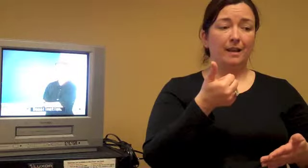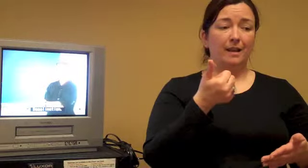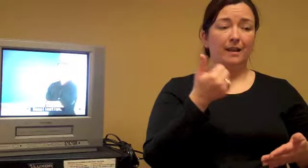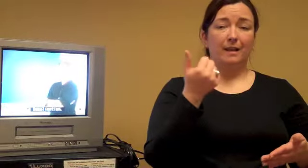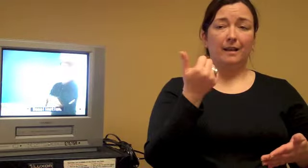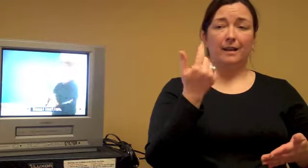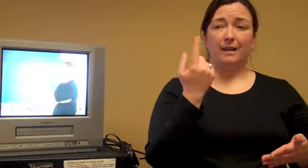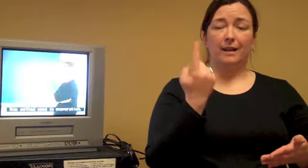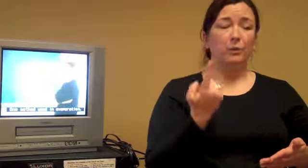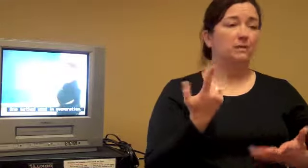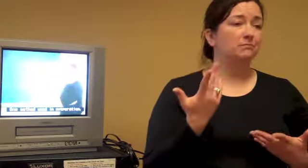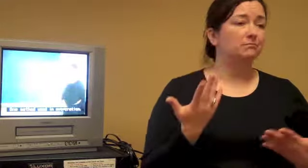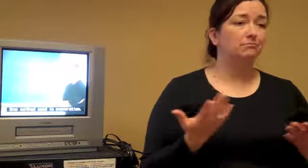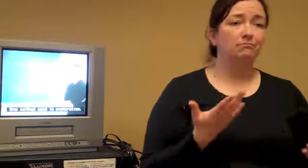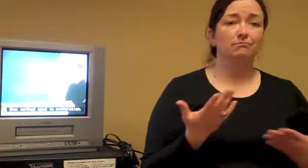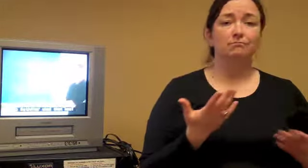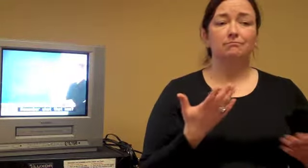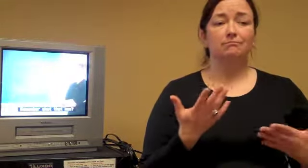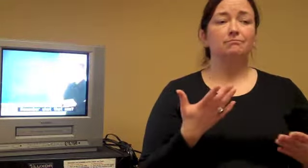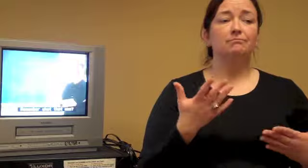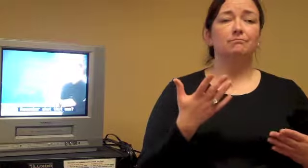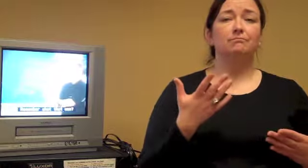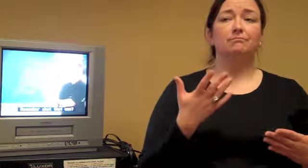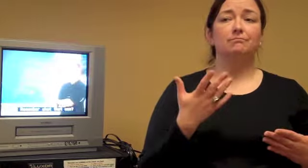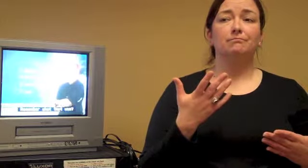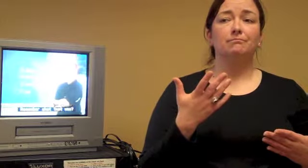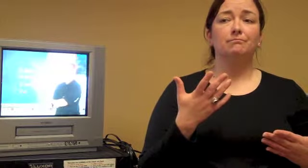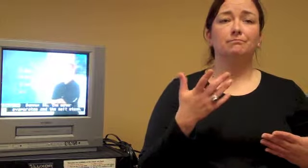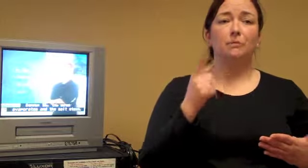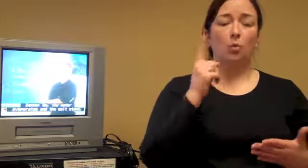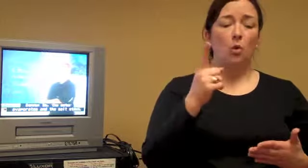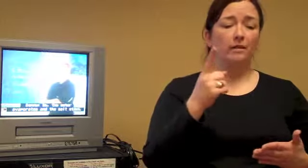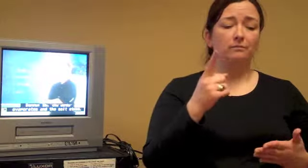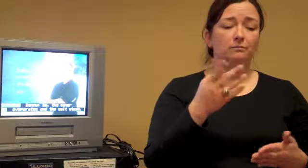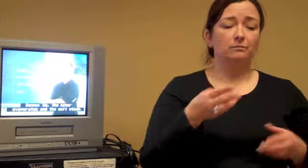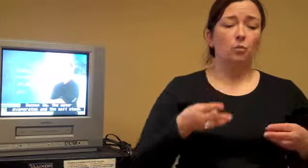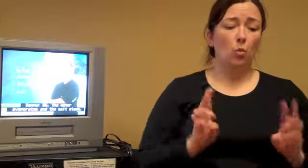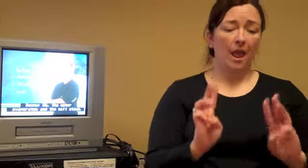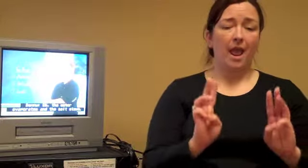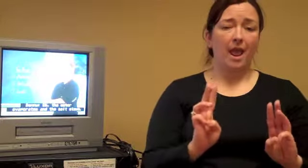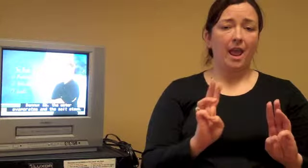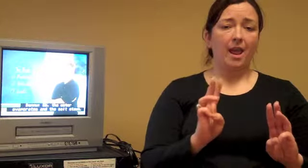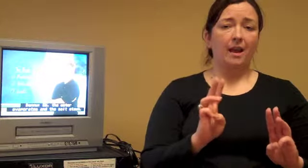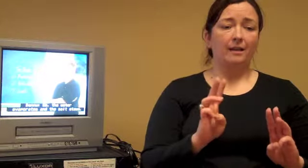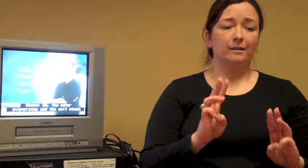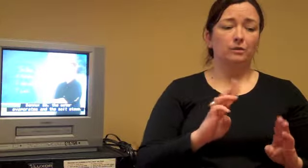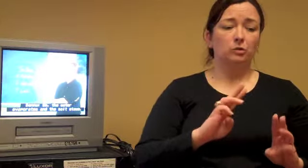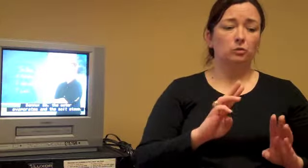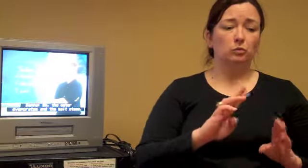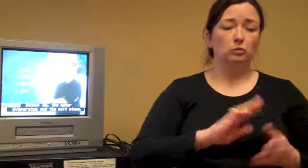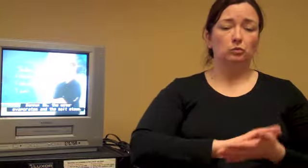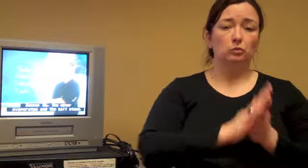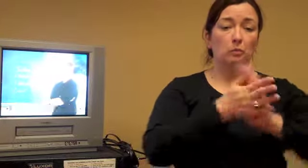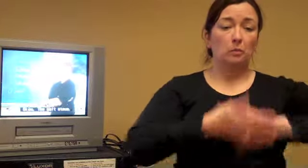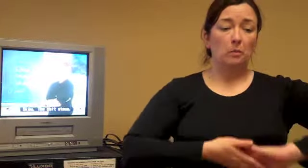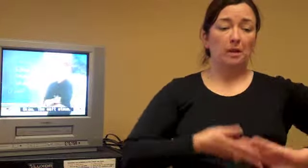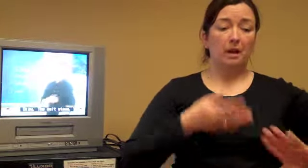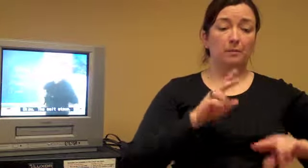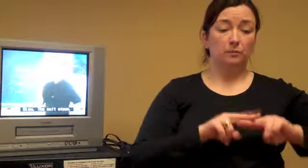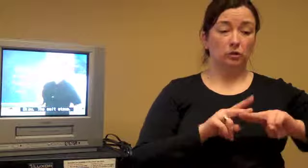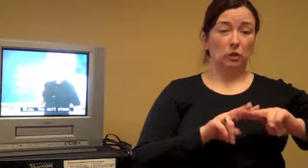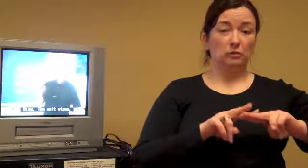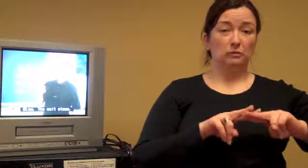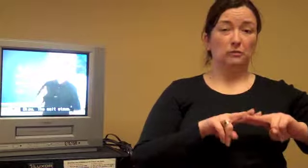Desalination. One method to use evaporation. Remember what that was? The water evaporates and the salt stays.